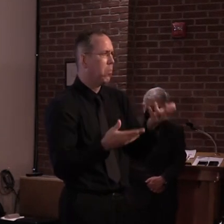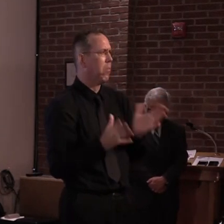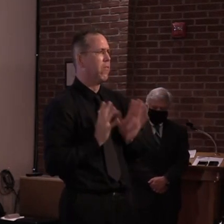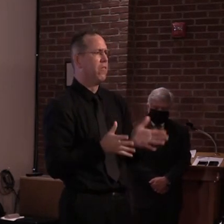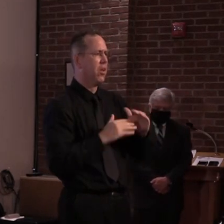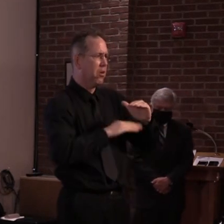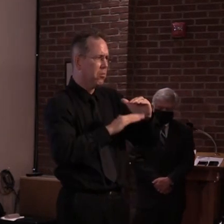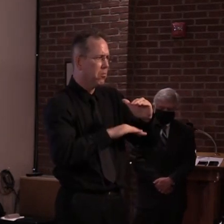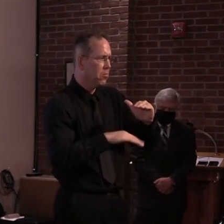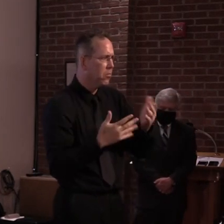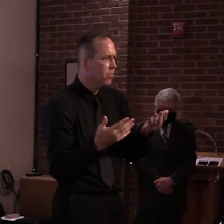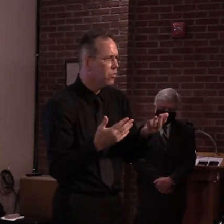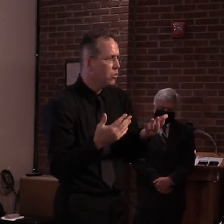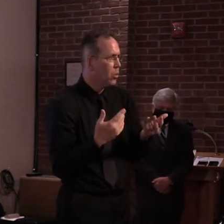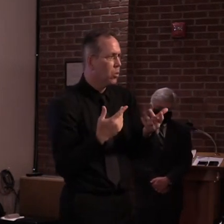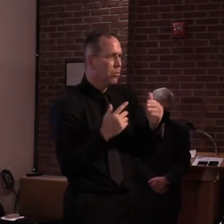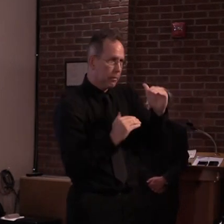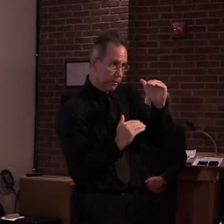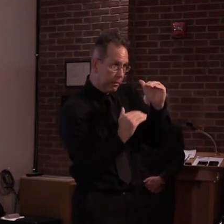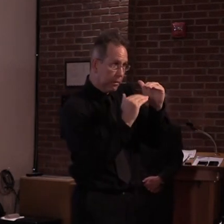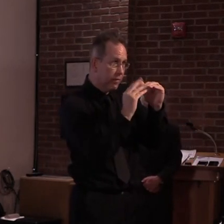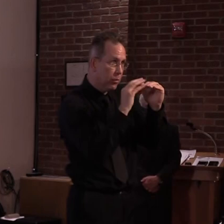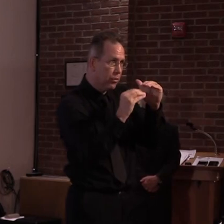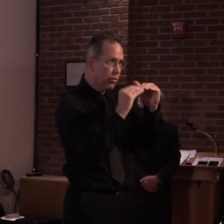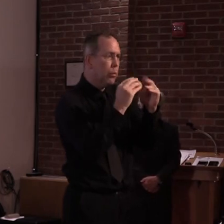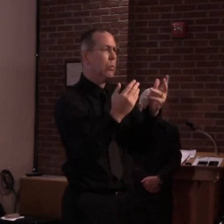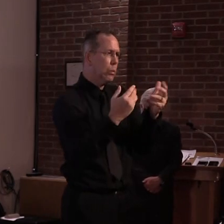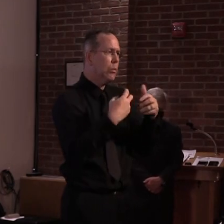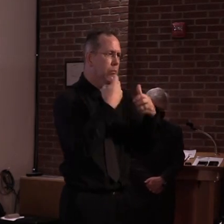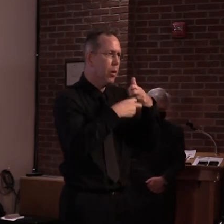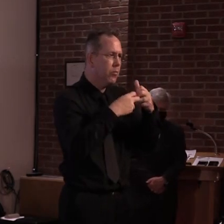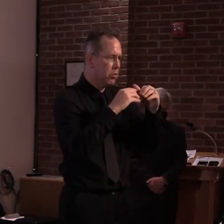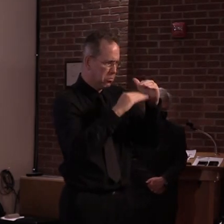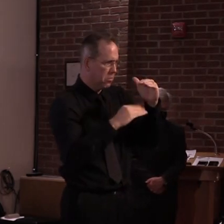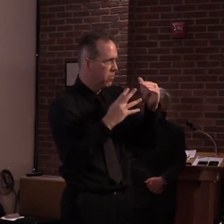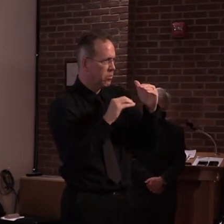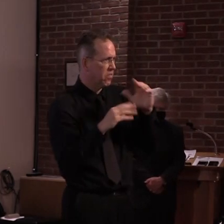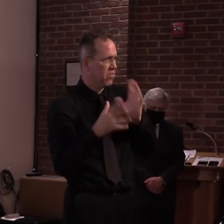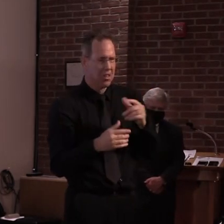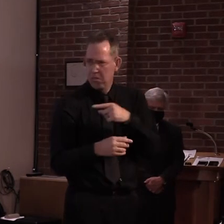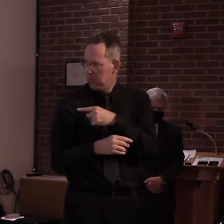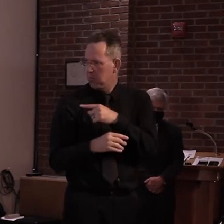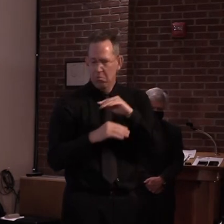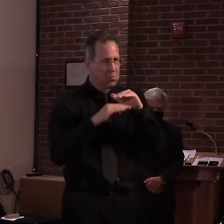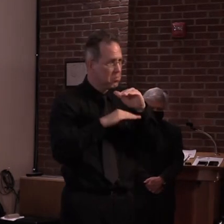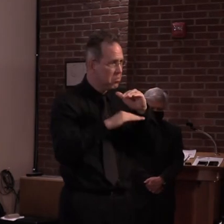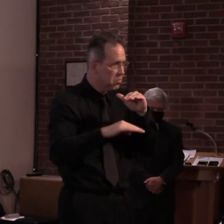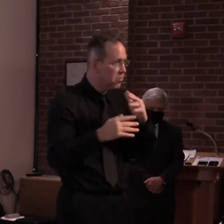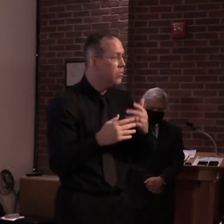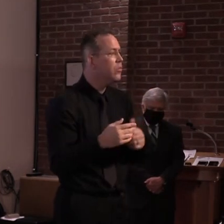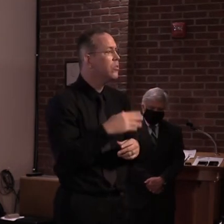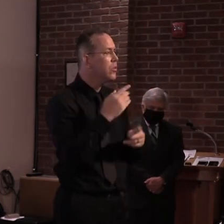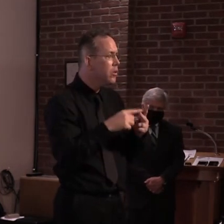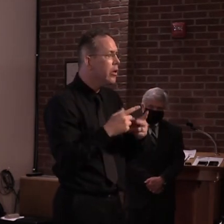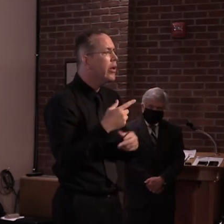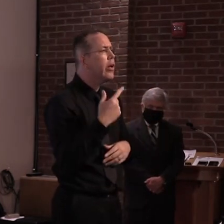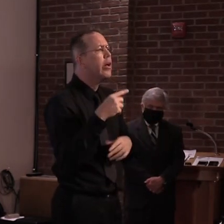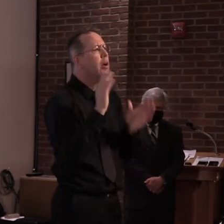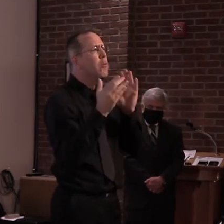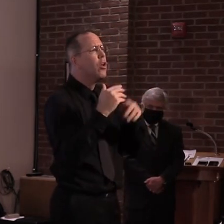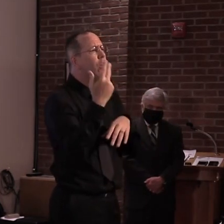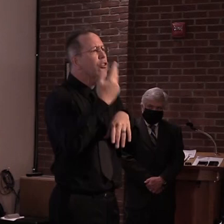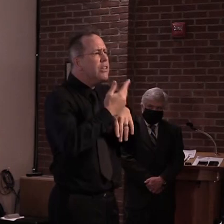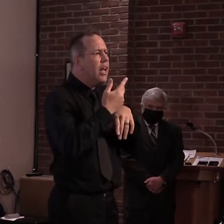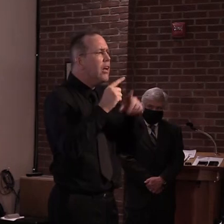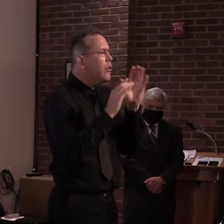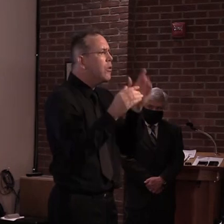challenges to come. We also see this week a slight uptick in our 3 to 7 day viral growth averages, but again, somewhat